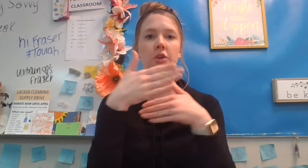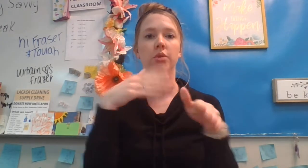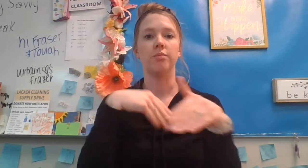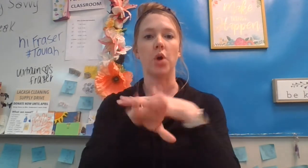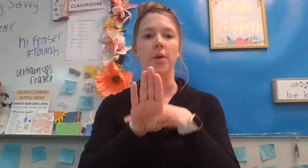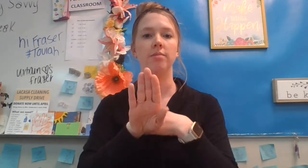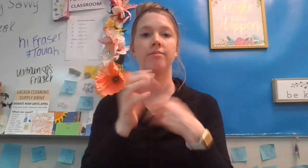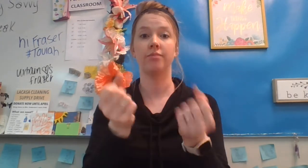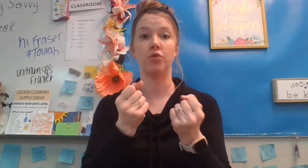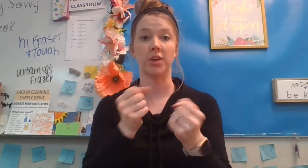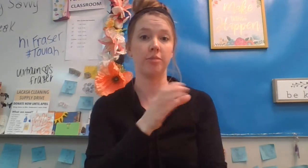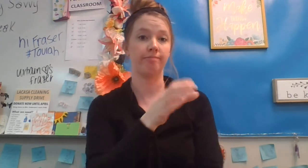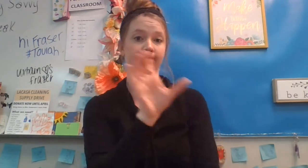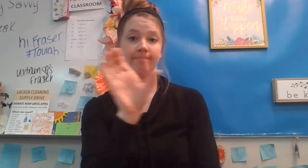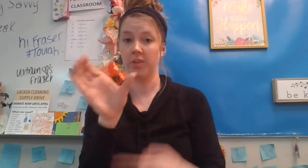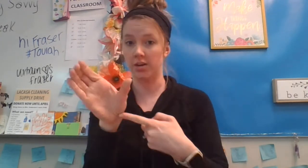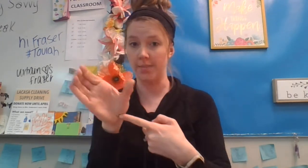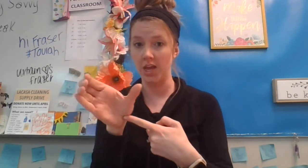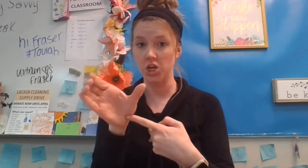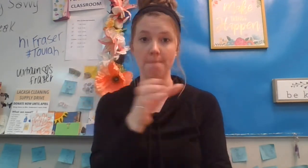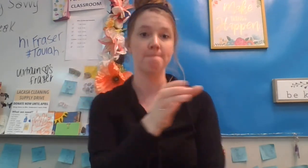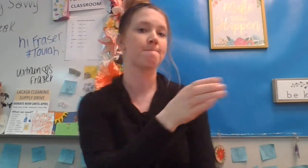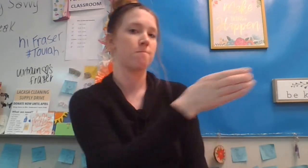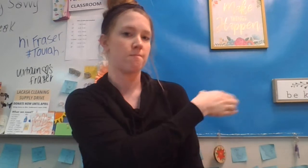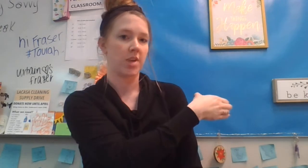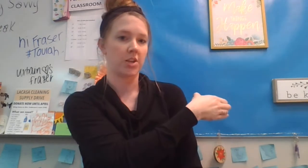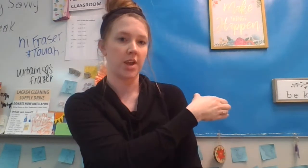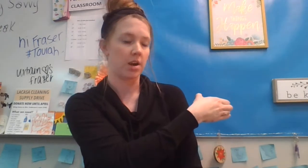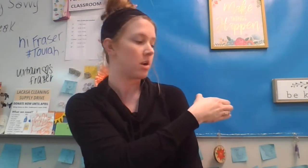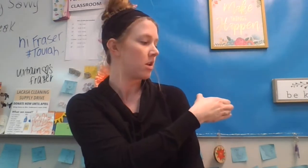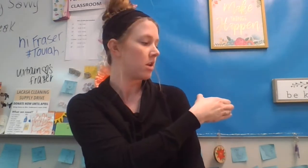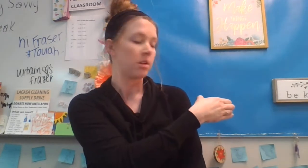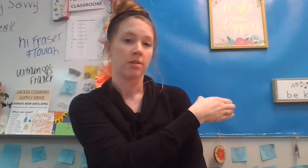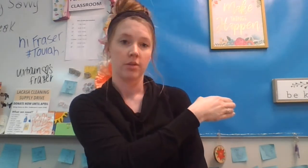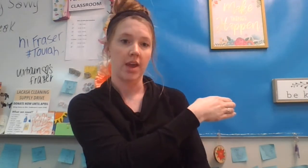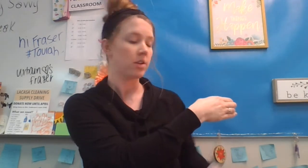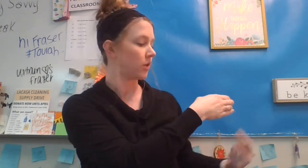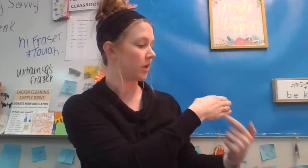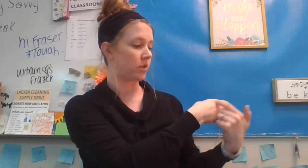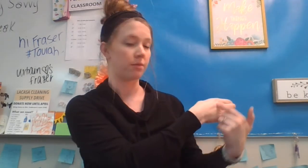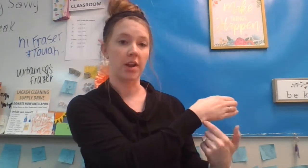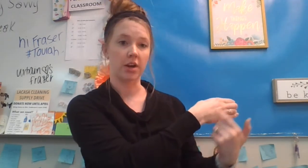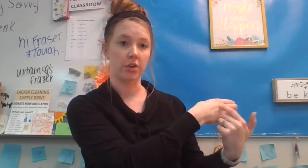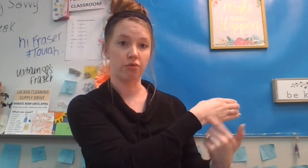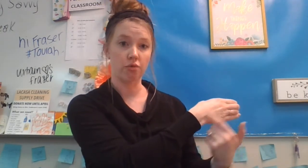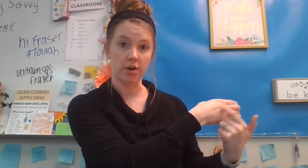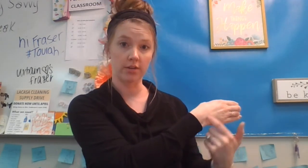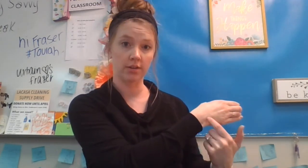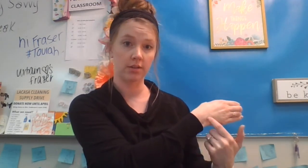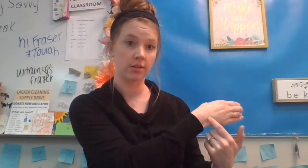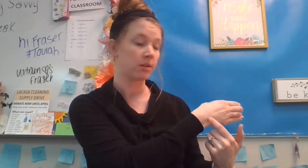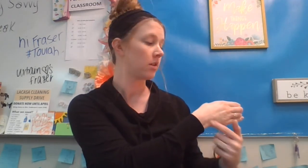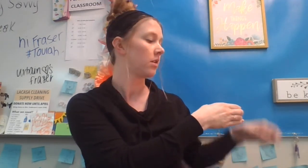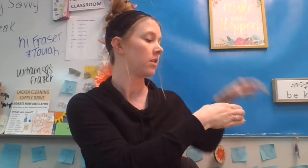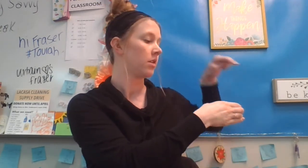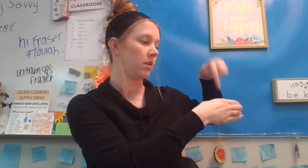bedroom, go in, dresser, here's my hand shape, it's right here. Okay, so here's the front, here are the drawers,